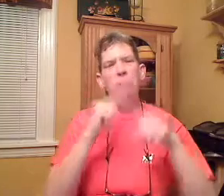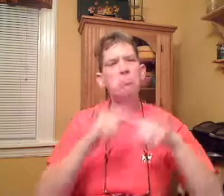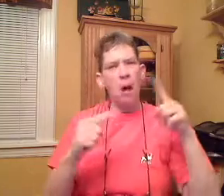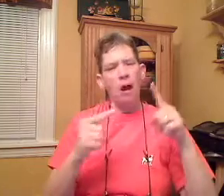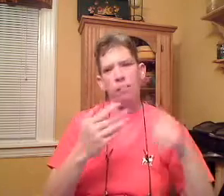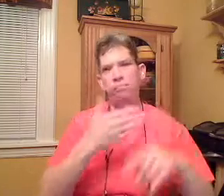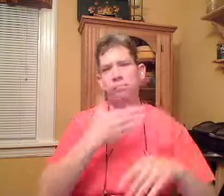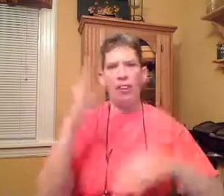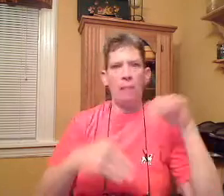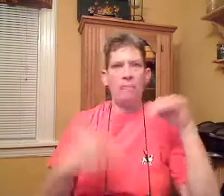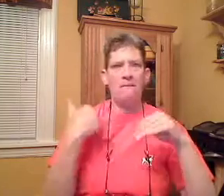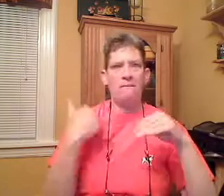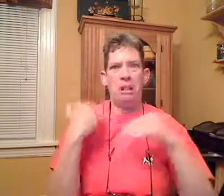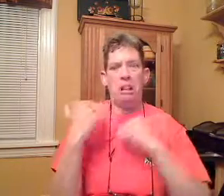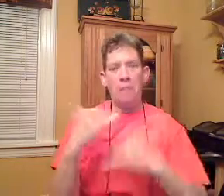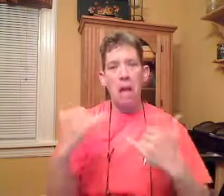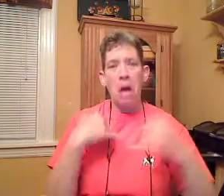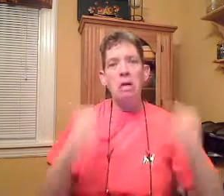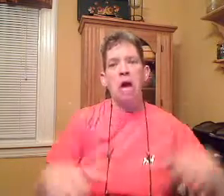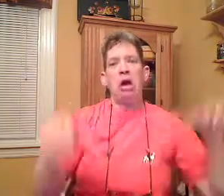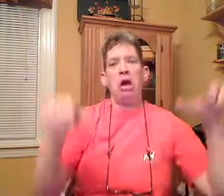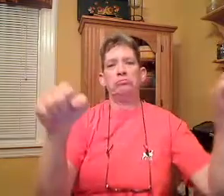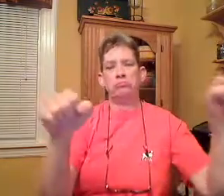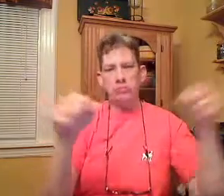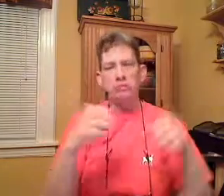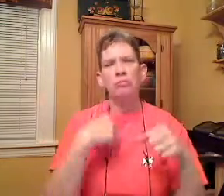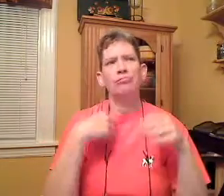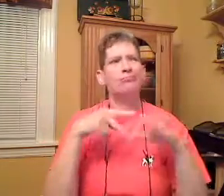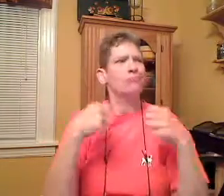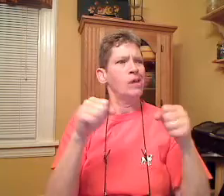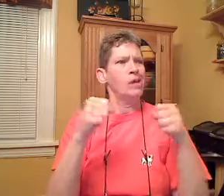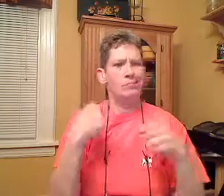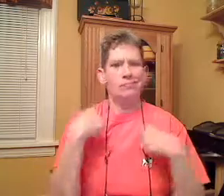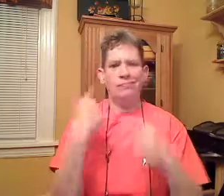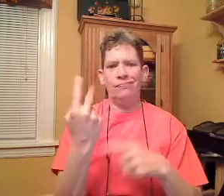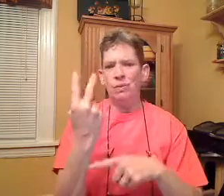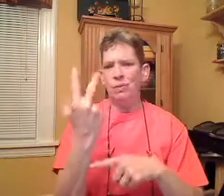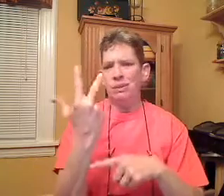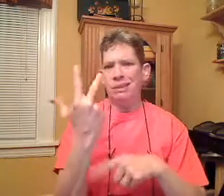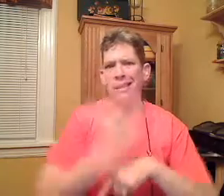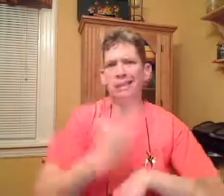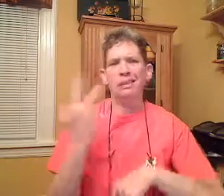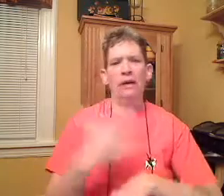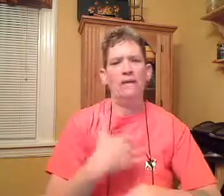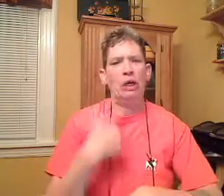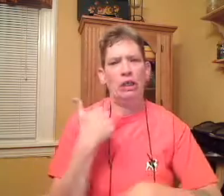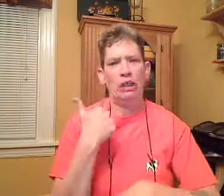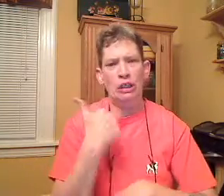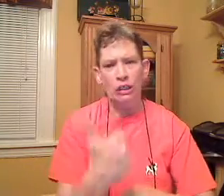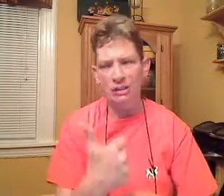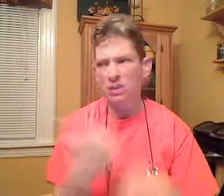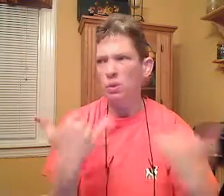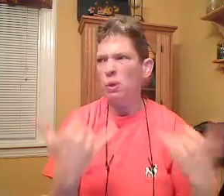22nd victory of his career. now passes Bob Gibson, as he is with this one, 6-4, 6-12,